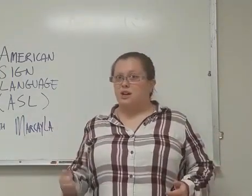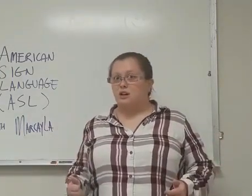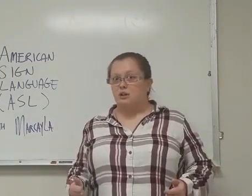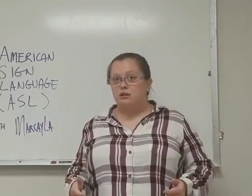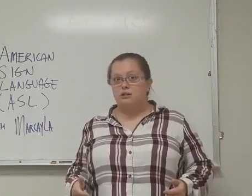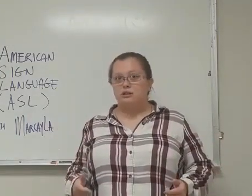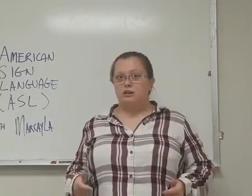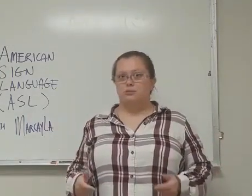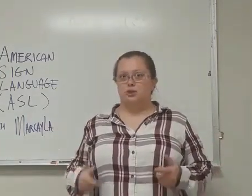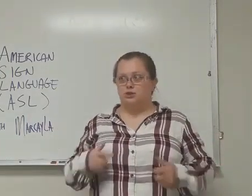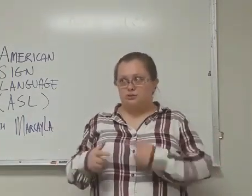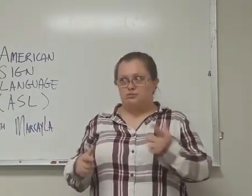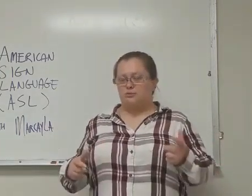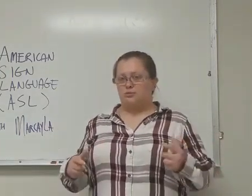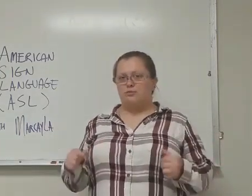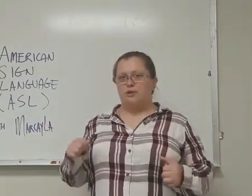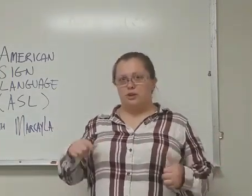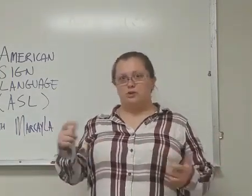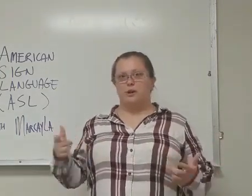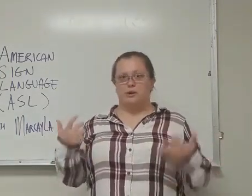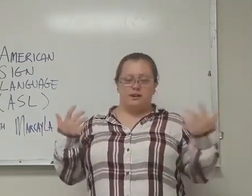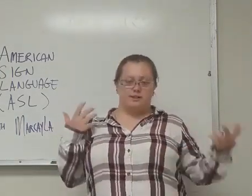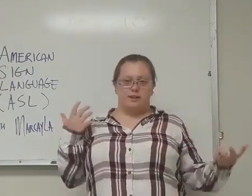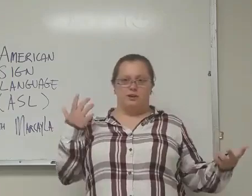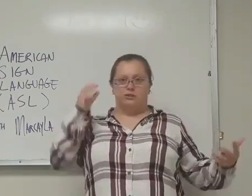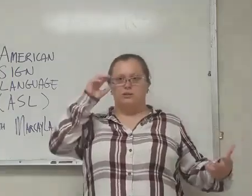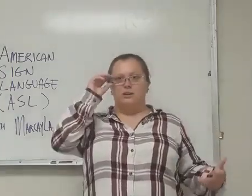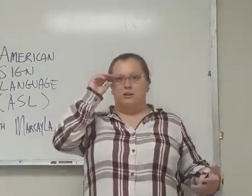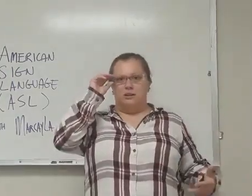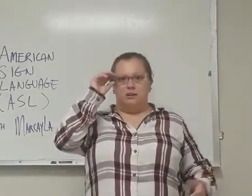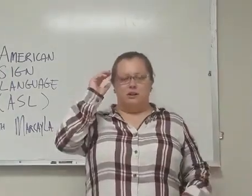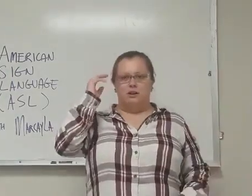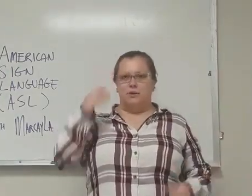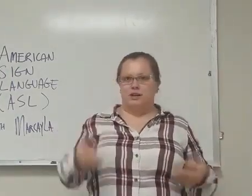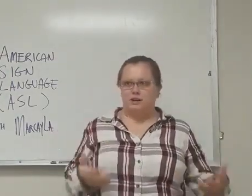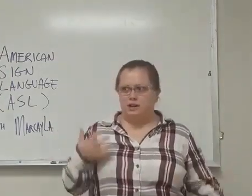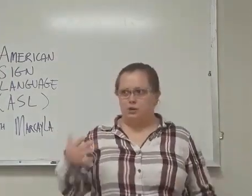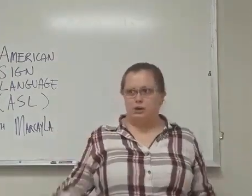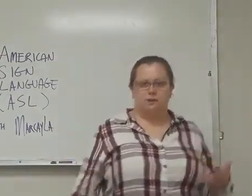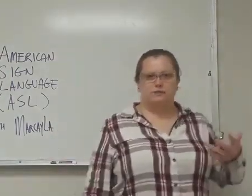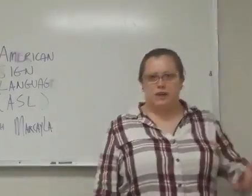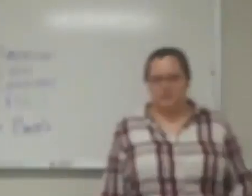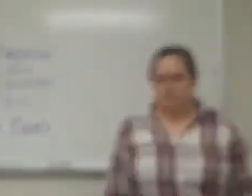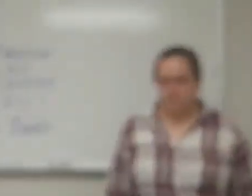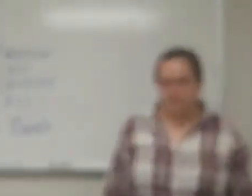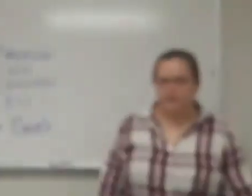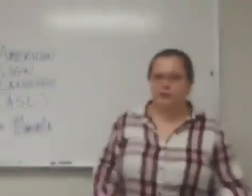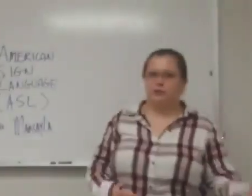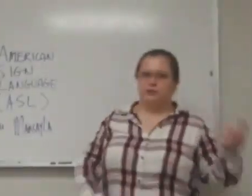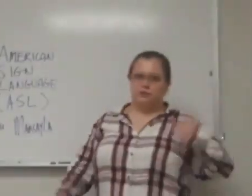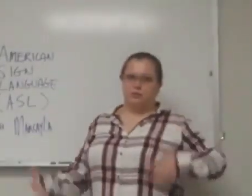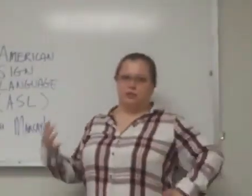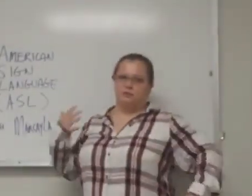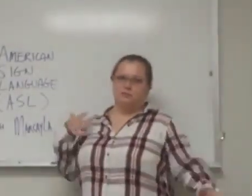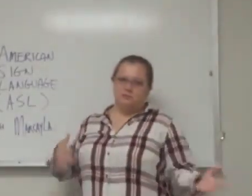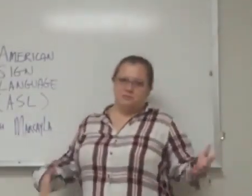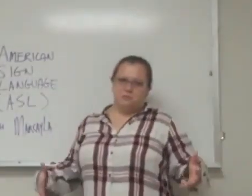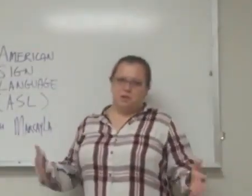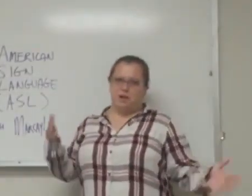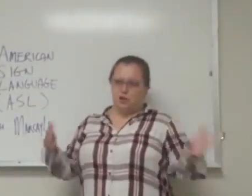ASL. You just fingerspell ASL. Okay. Make it kind of quick and fast, and so that kind of shorten